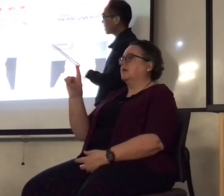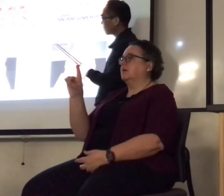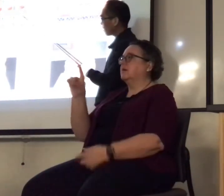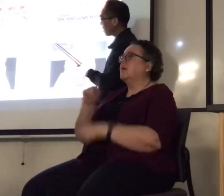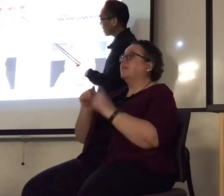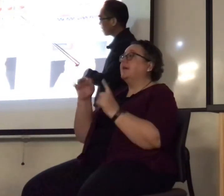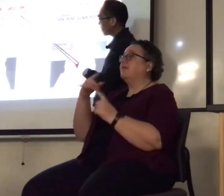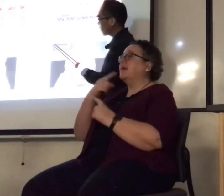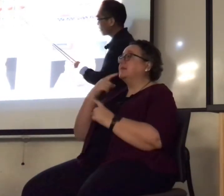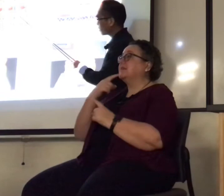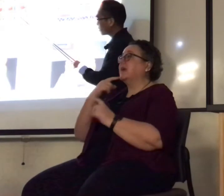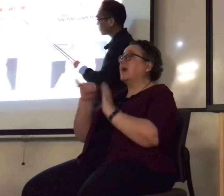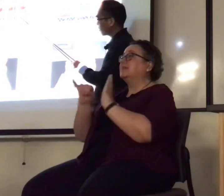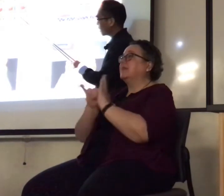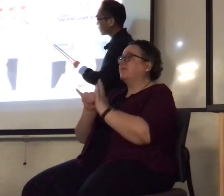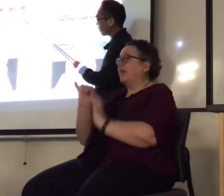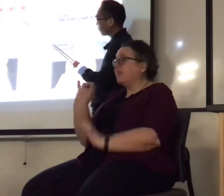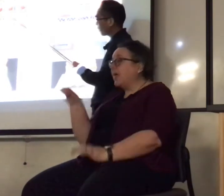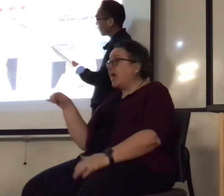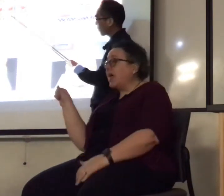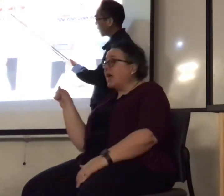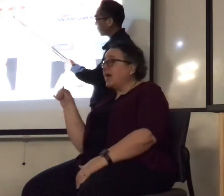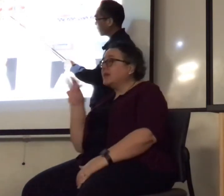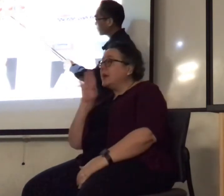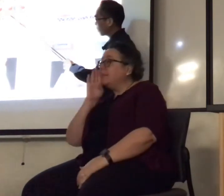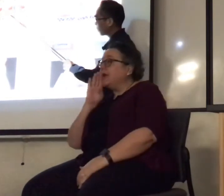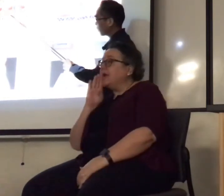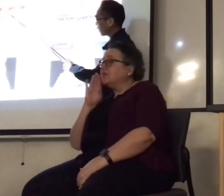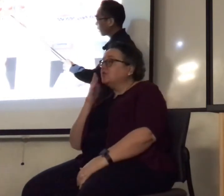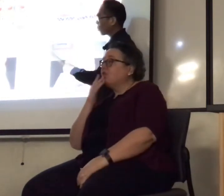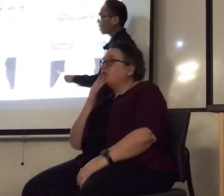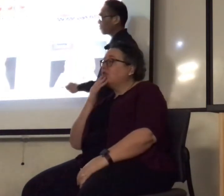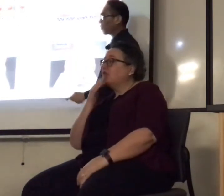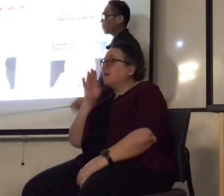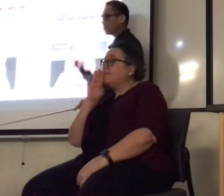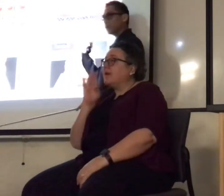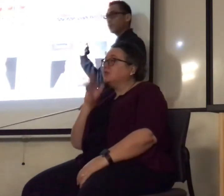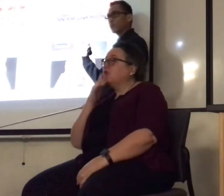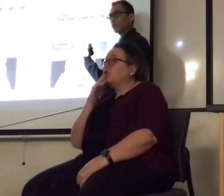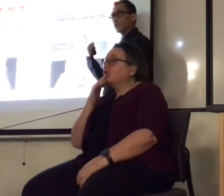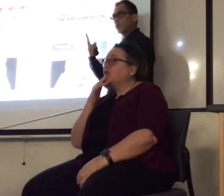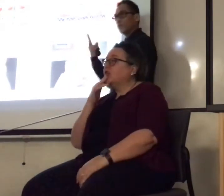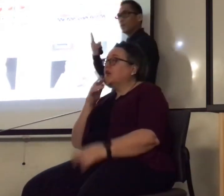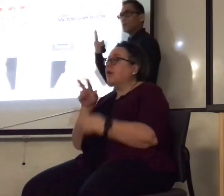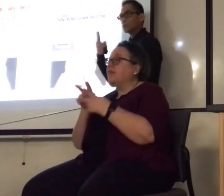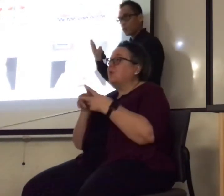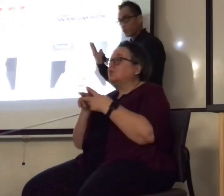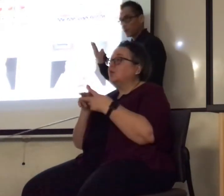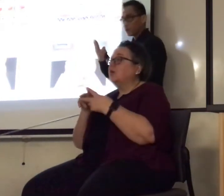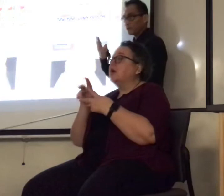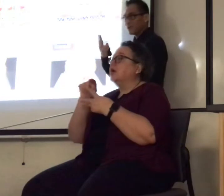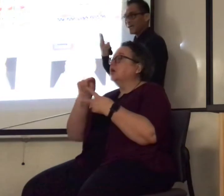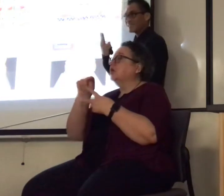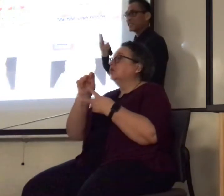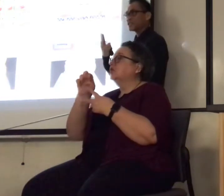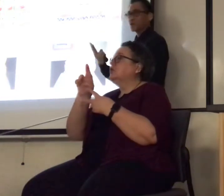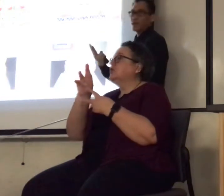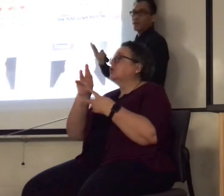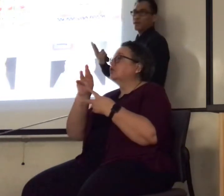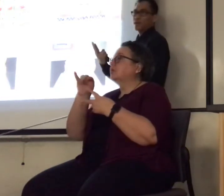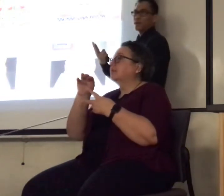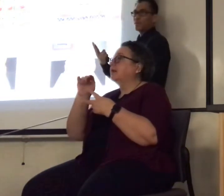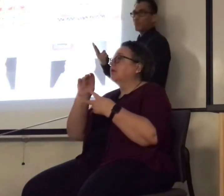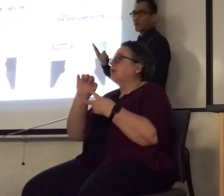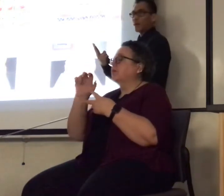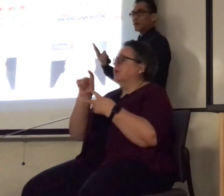say identify this beige colored thing and that beige colored thing? I'm going for the two terminal